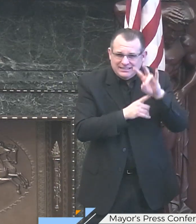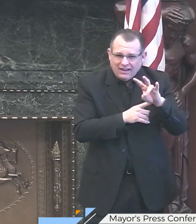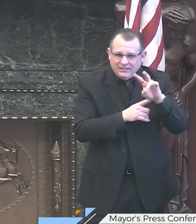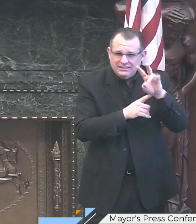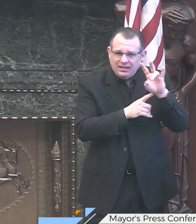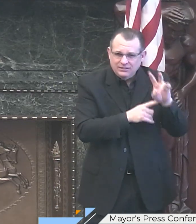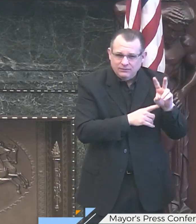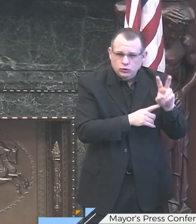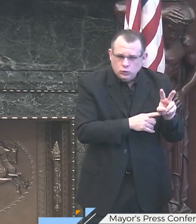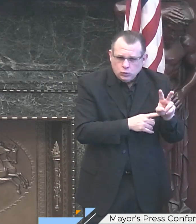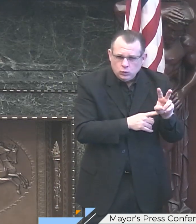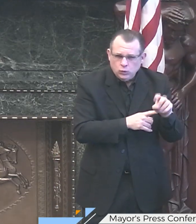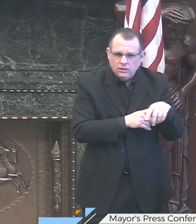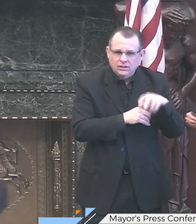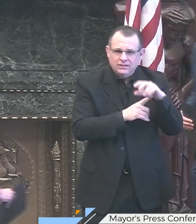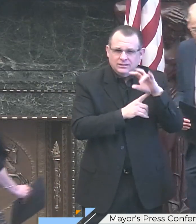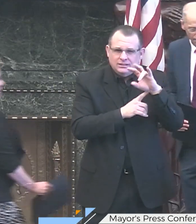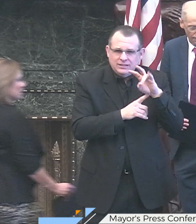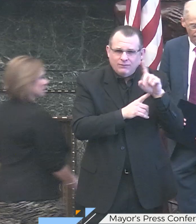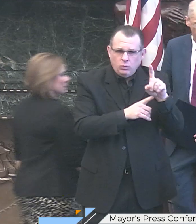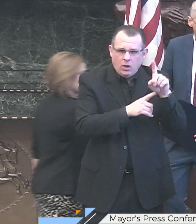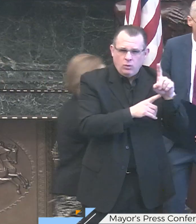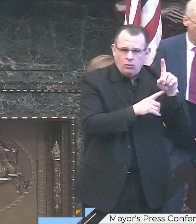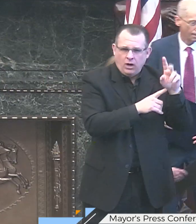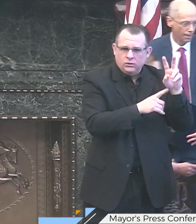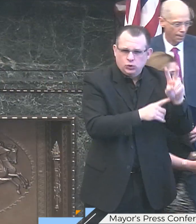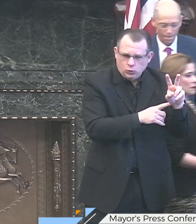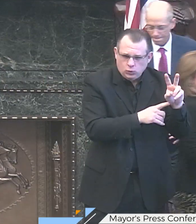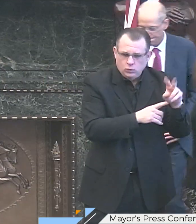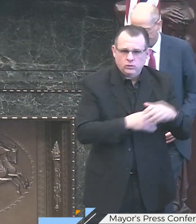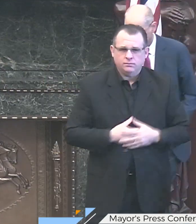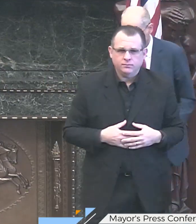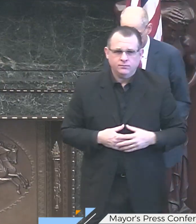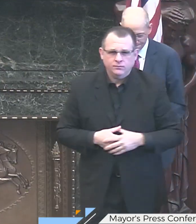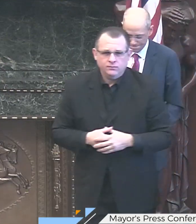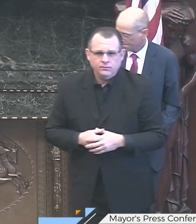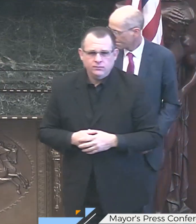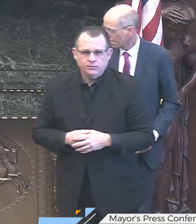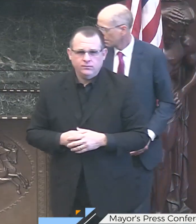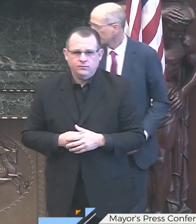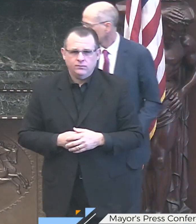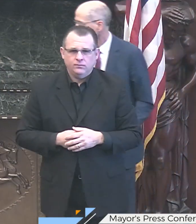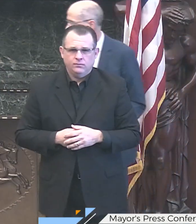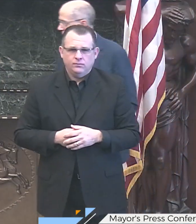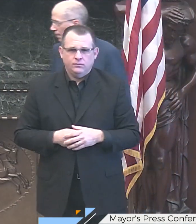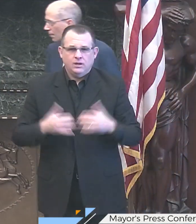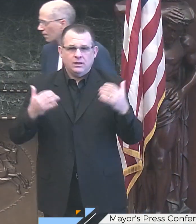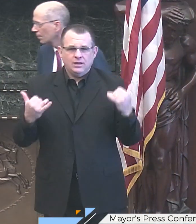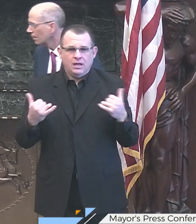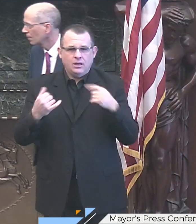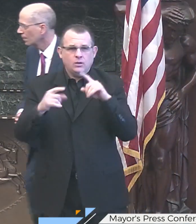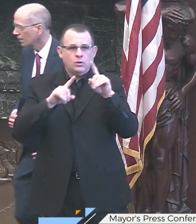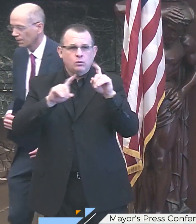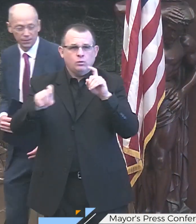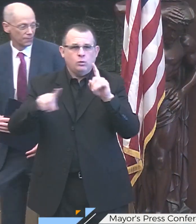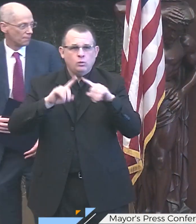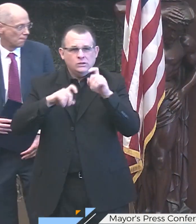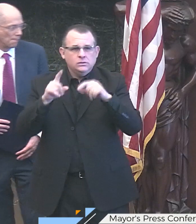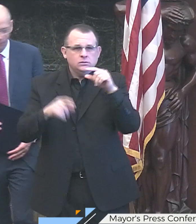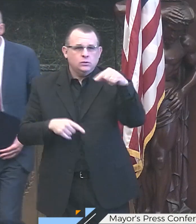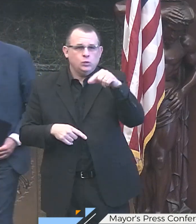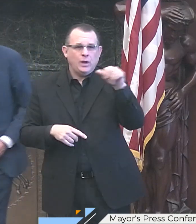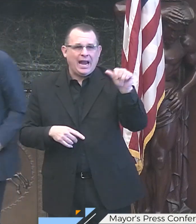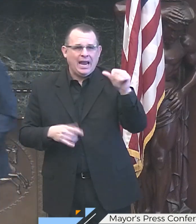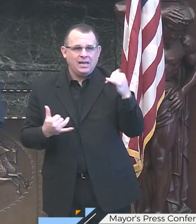Okay, thank you, Dr. Farley. And we're now going to move to the Q&A portion for members of the media. Oh, excuse me, Joanna is